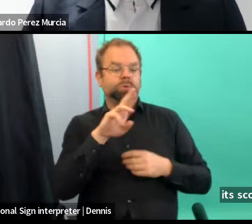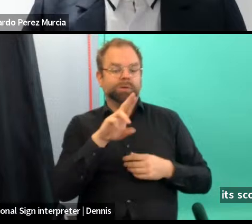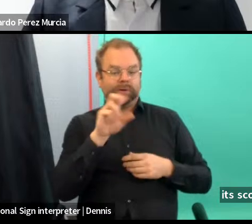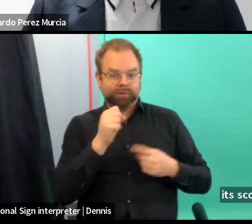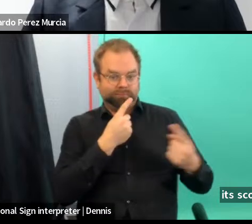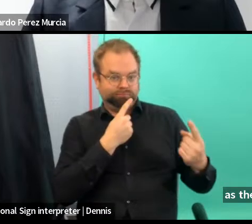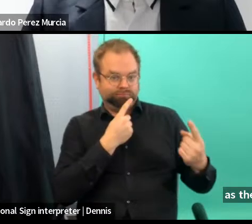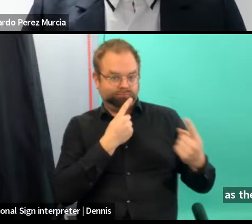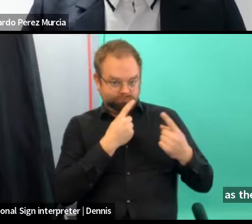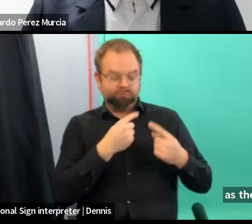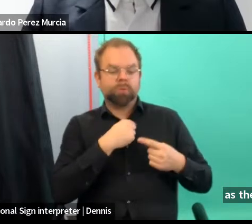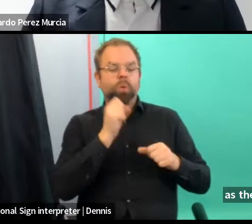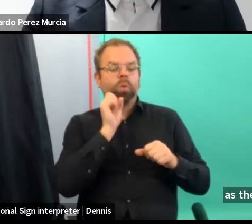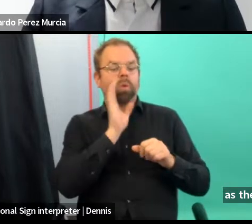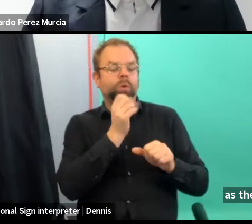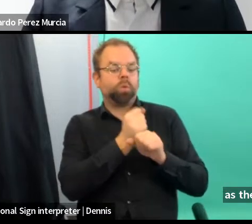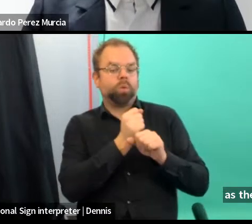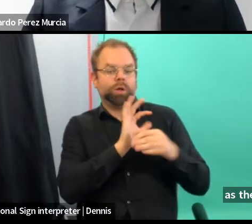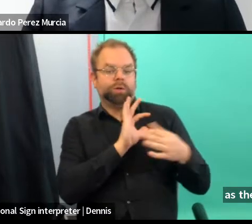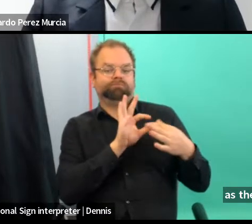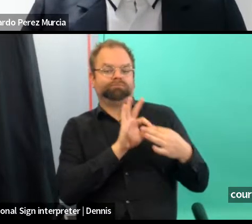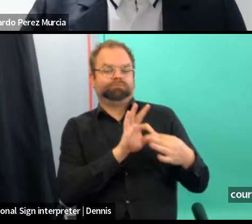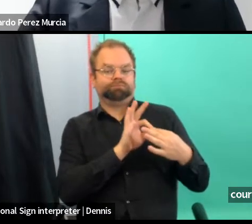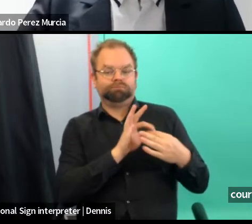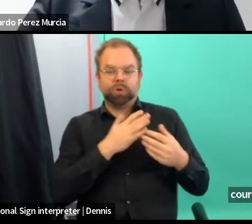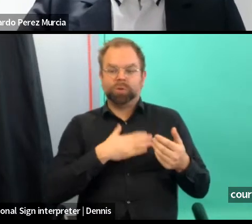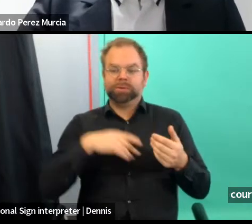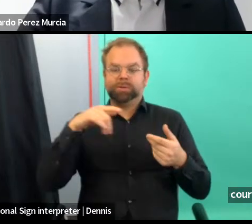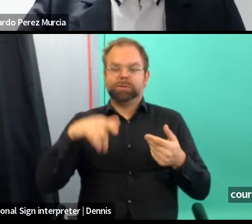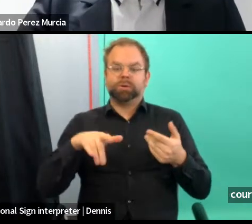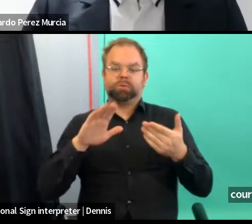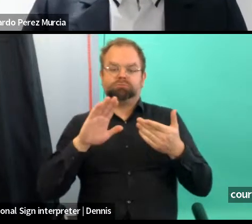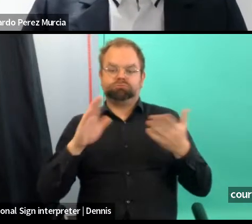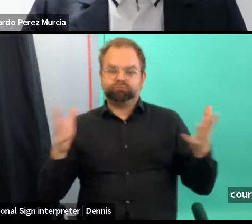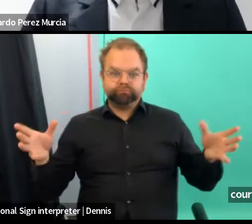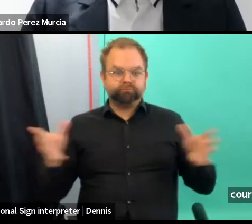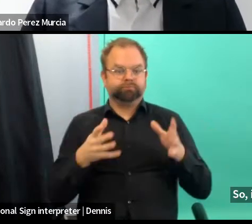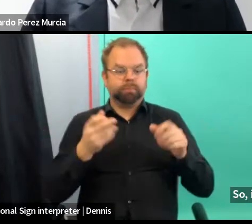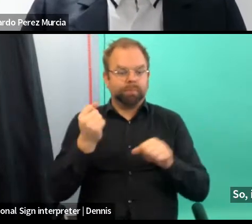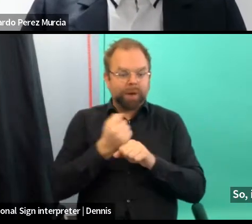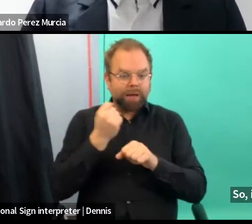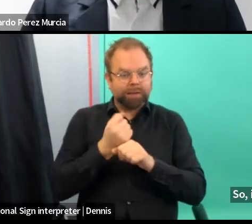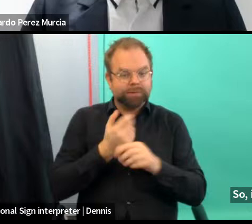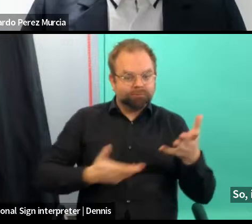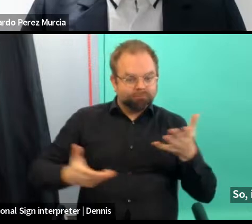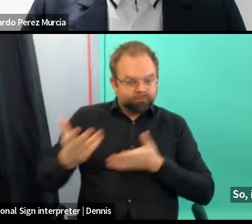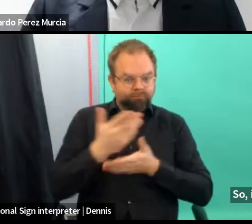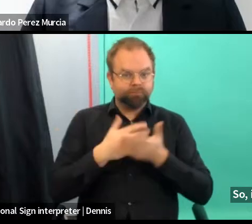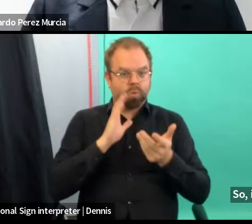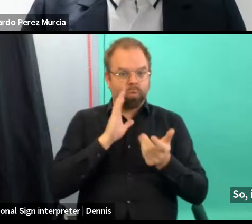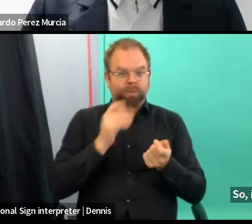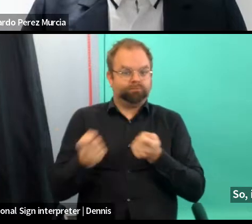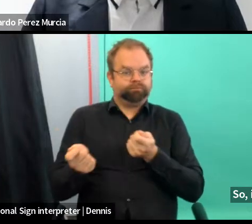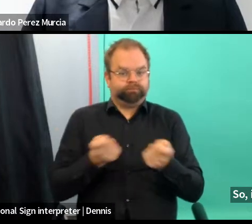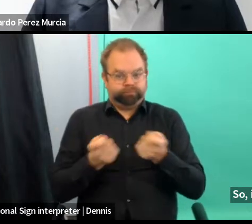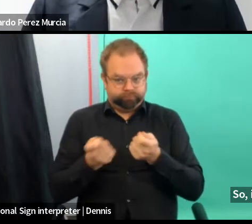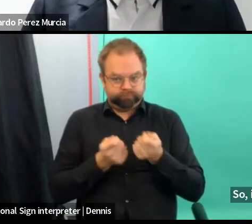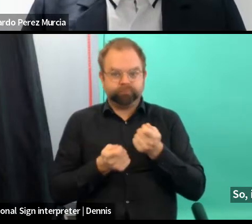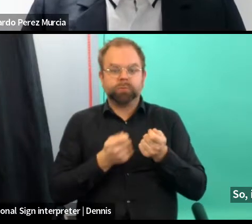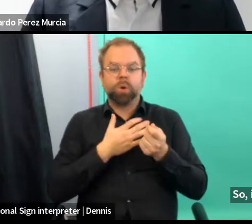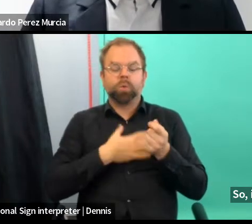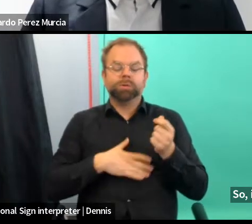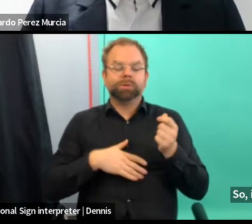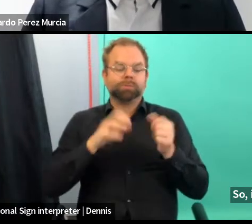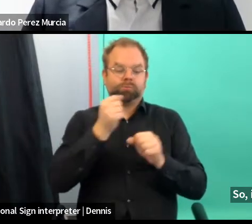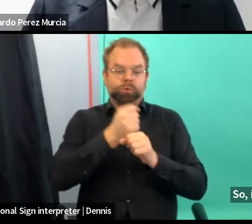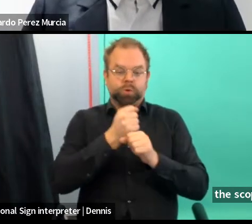enhance its impact. So in terms of maximizing the scope and the reach, we have introduced a